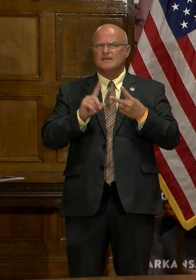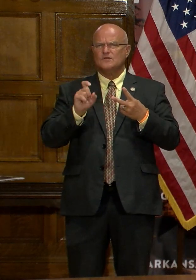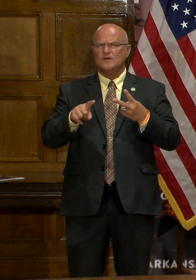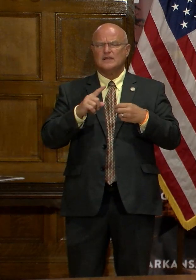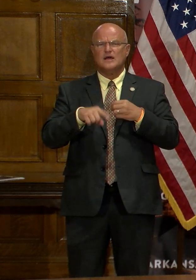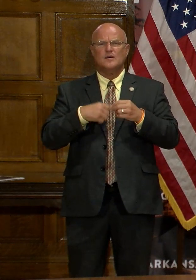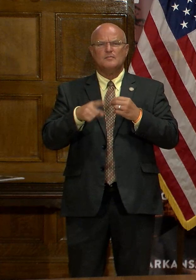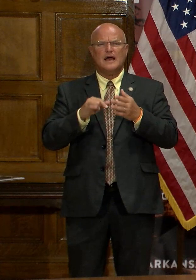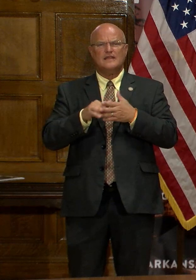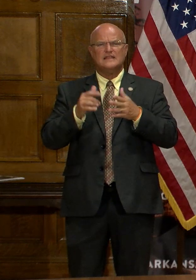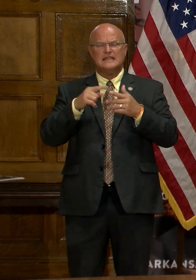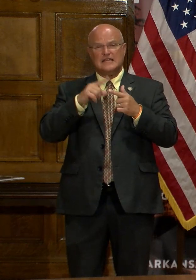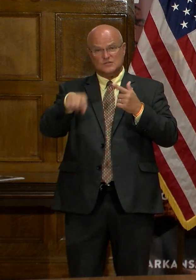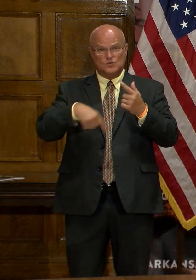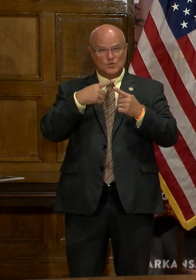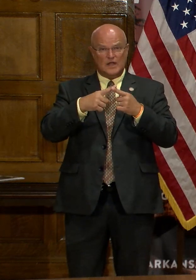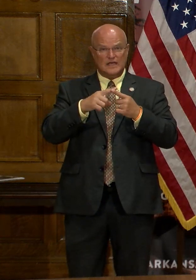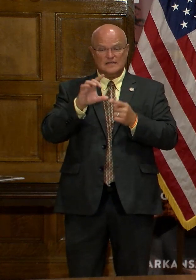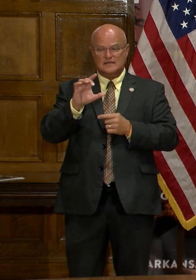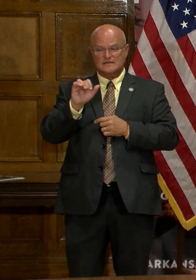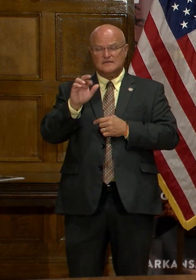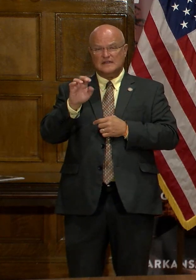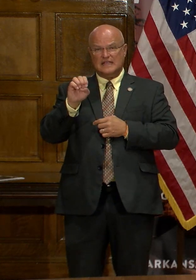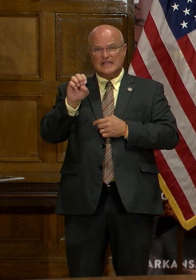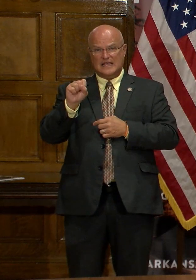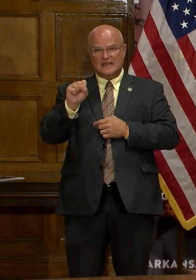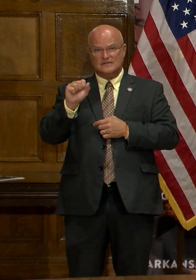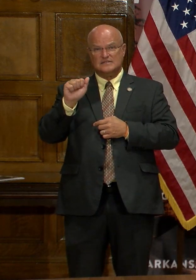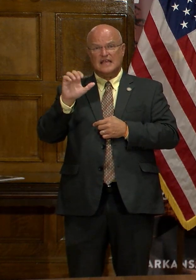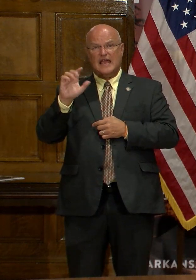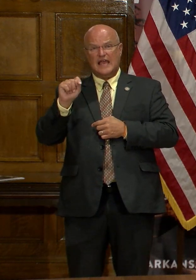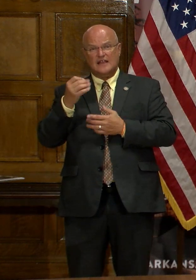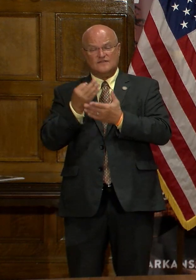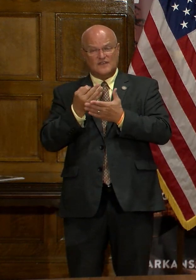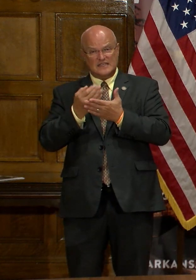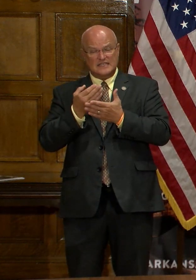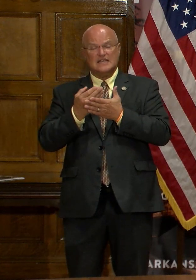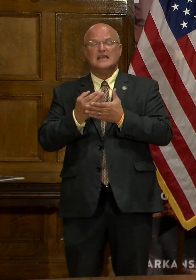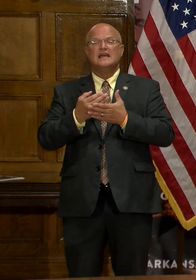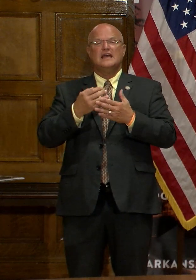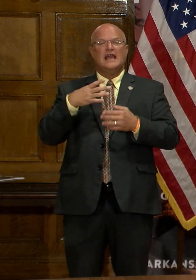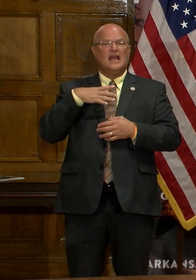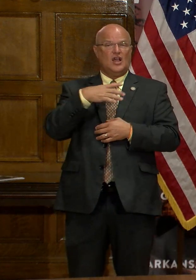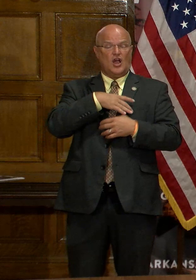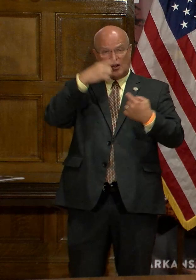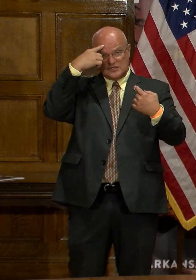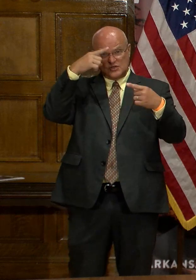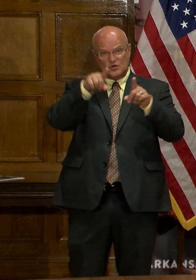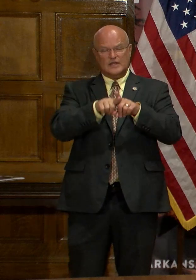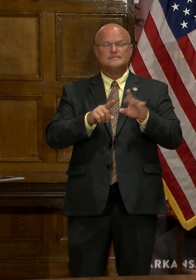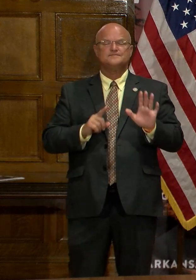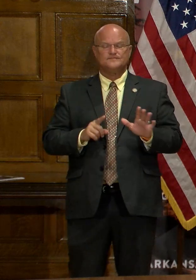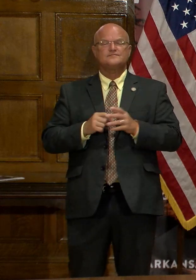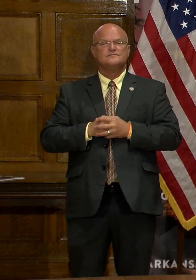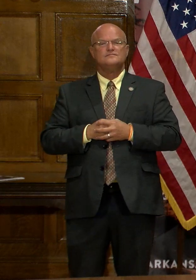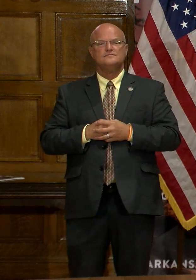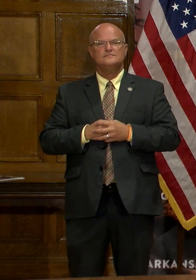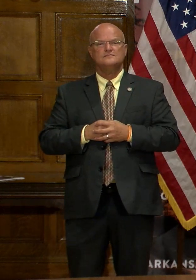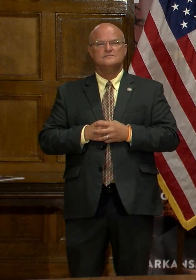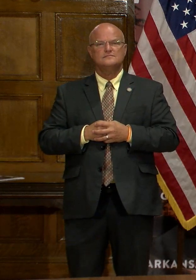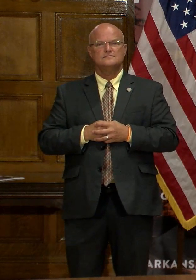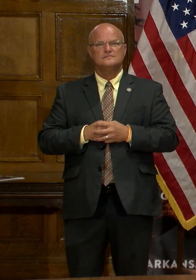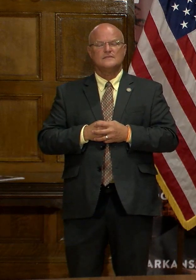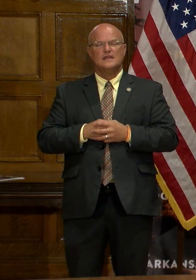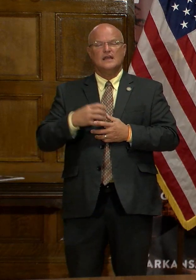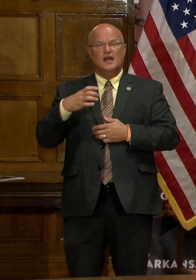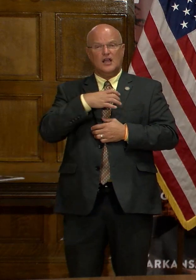on the next round of CARES Act funding and Congress reaching an agreement, first of all, they need